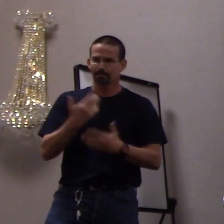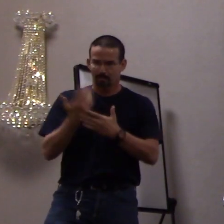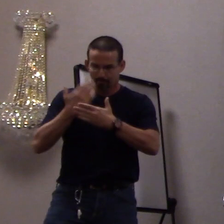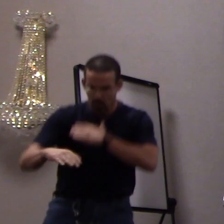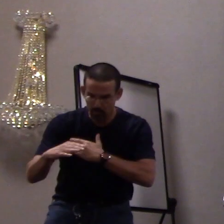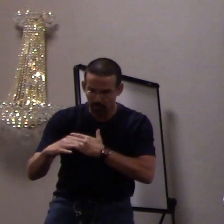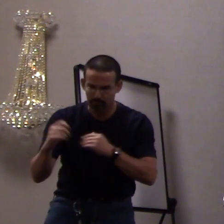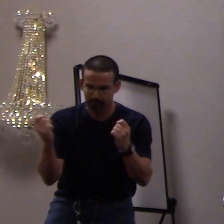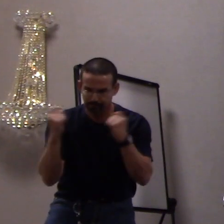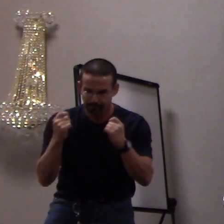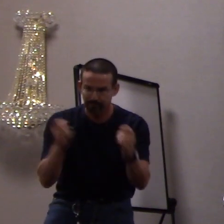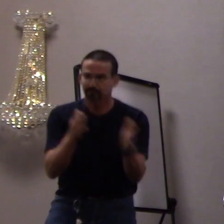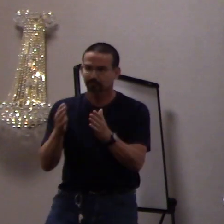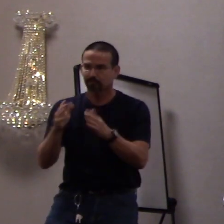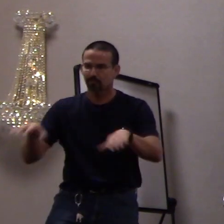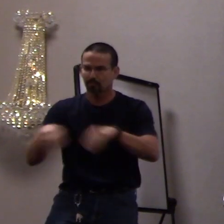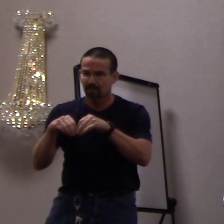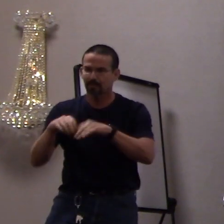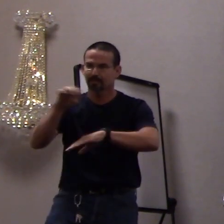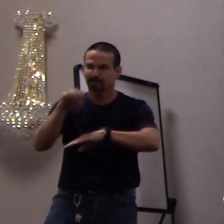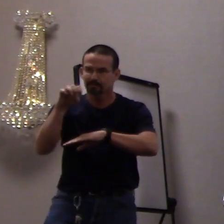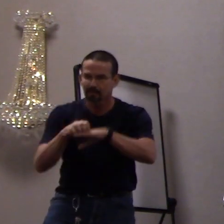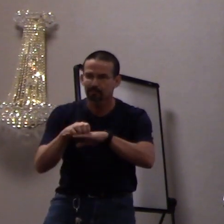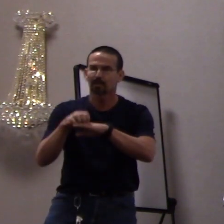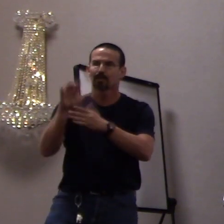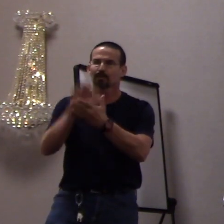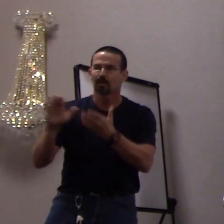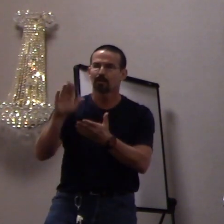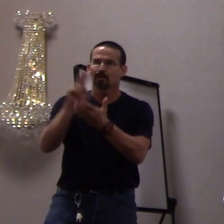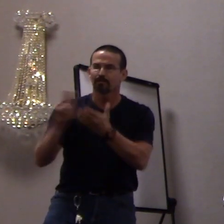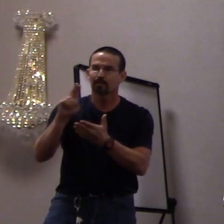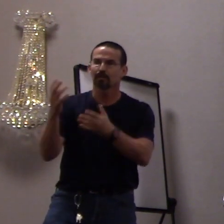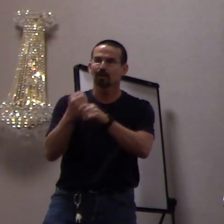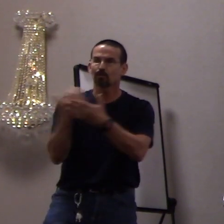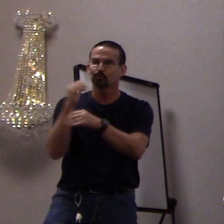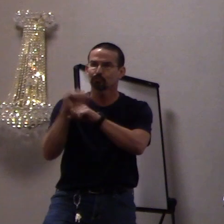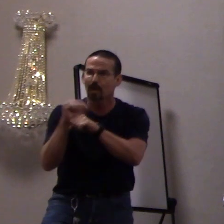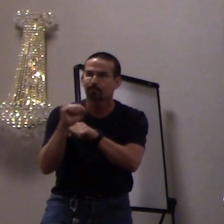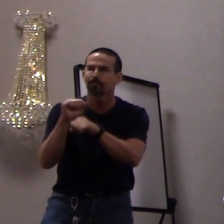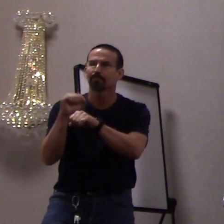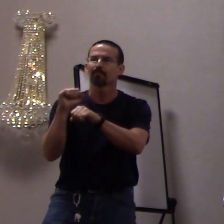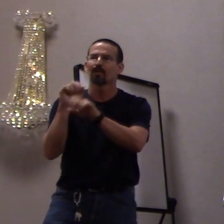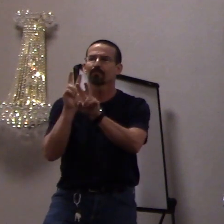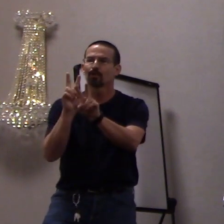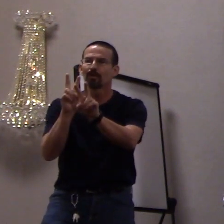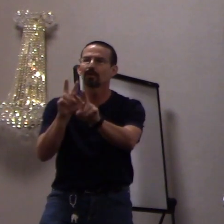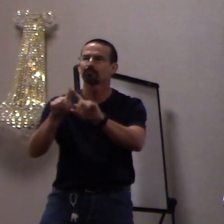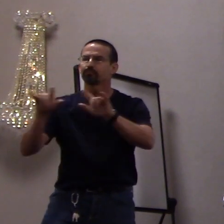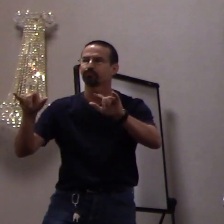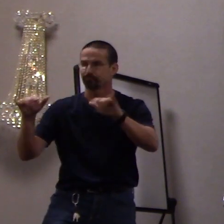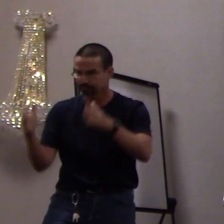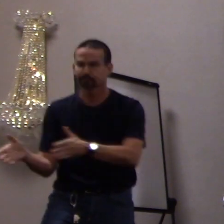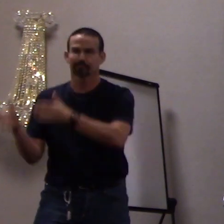occasions. The birth of a baby and celebrating that, a wedding, an engagement, the college, university, getting a new